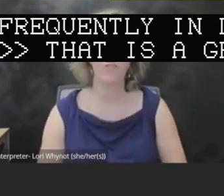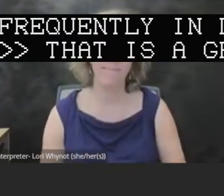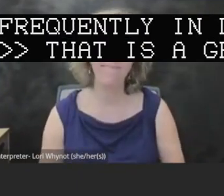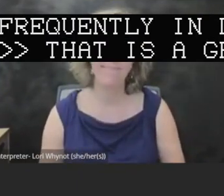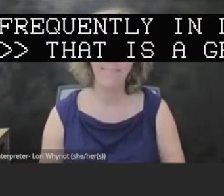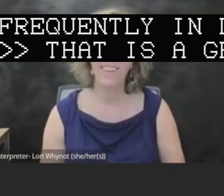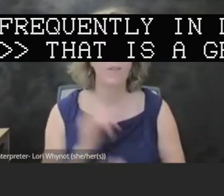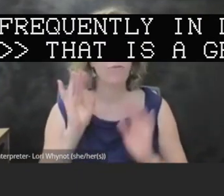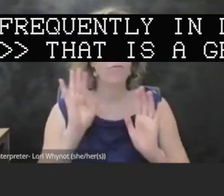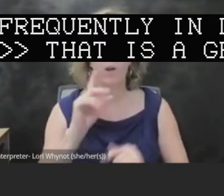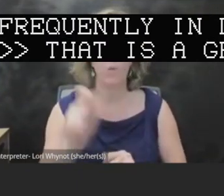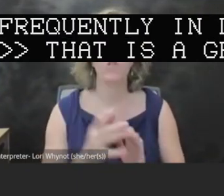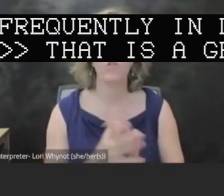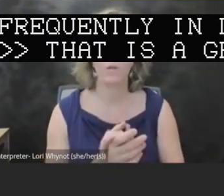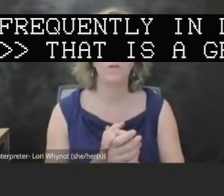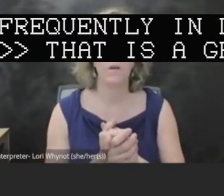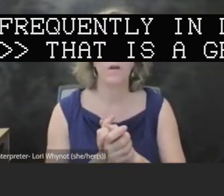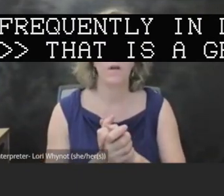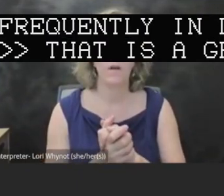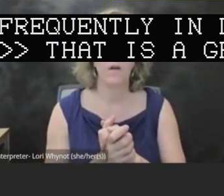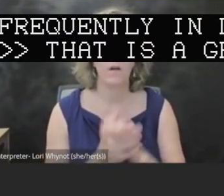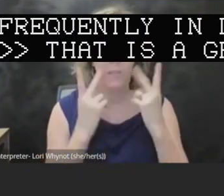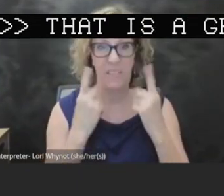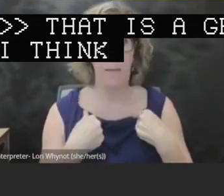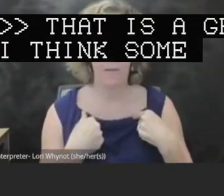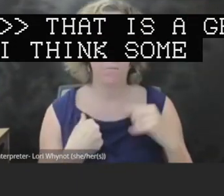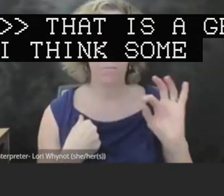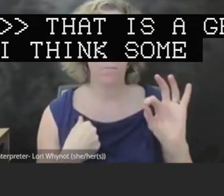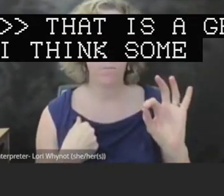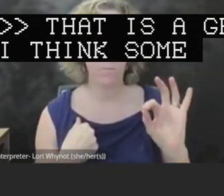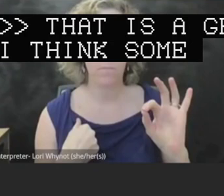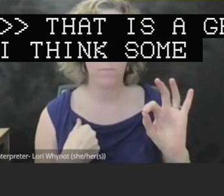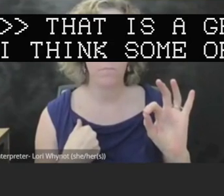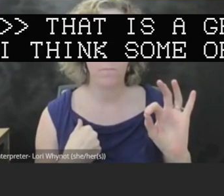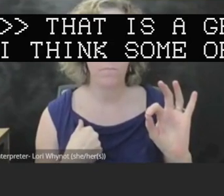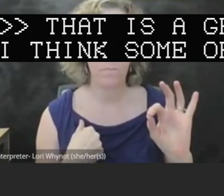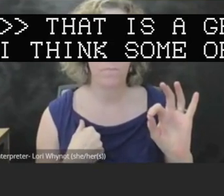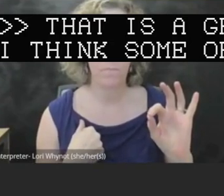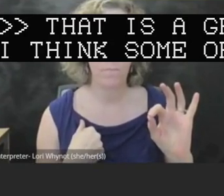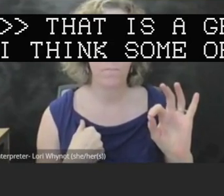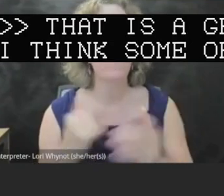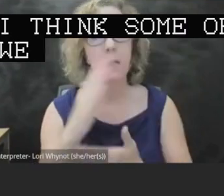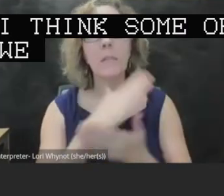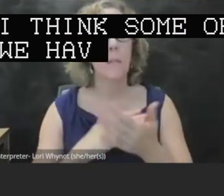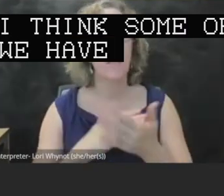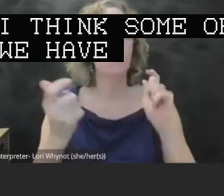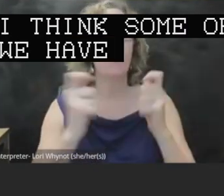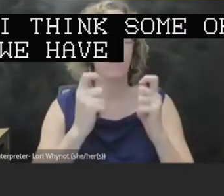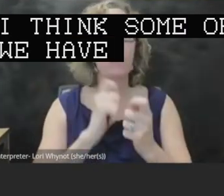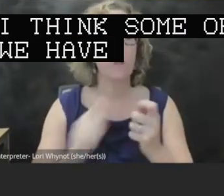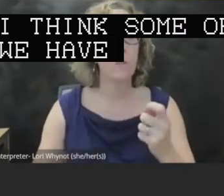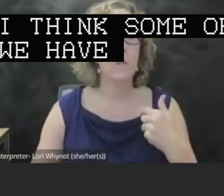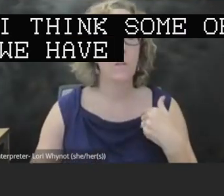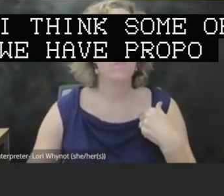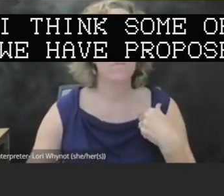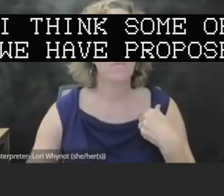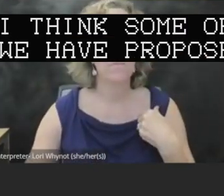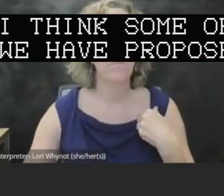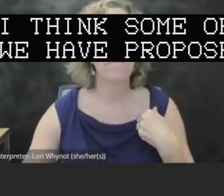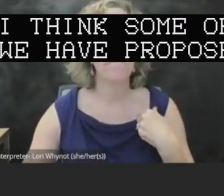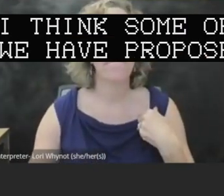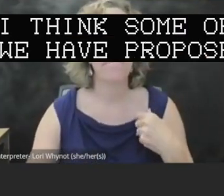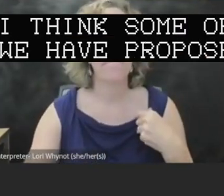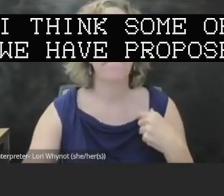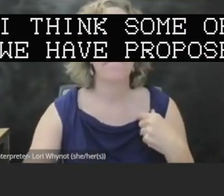I think, you know, some of the changes that we've proposed are somewhat unaffected to some